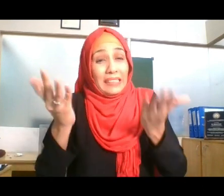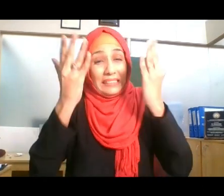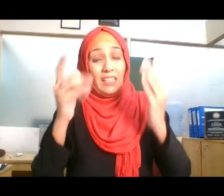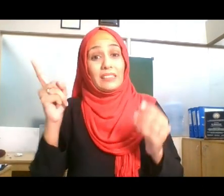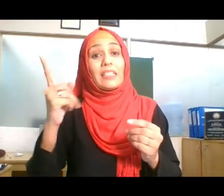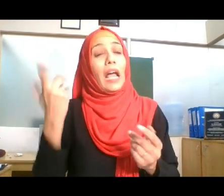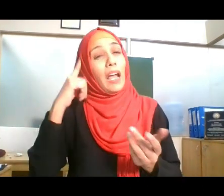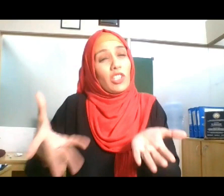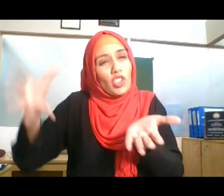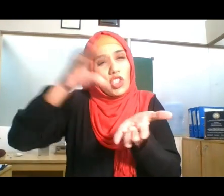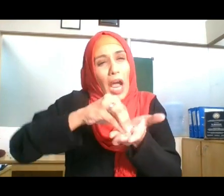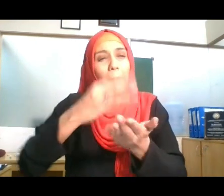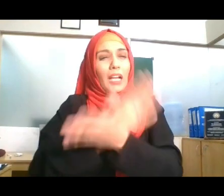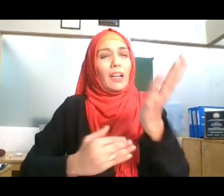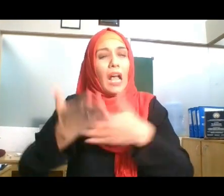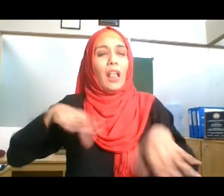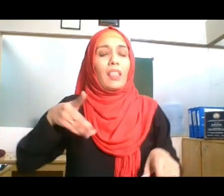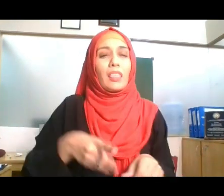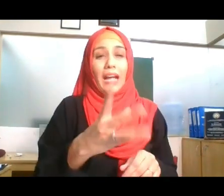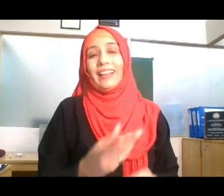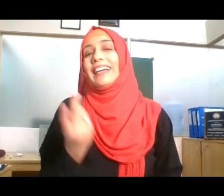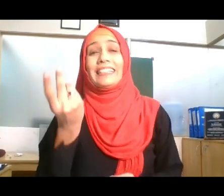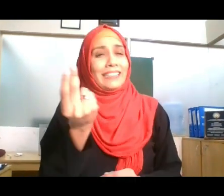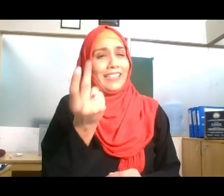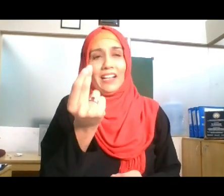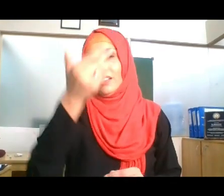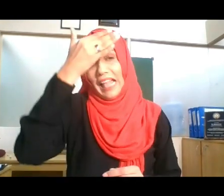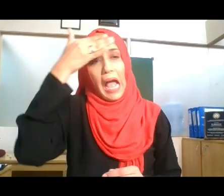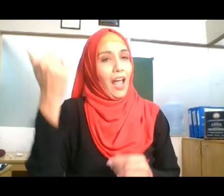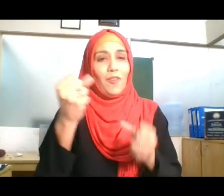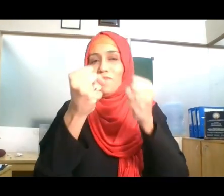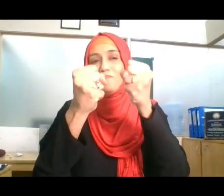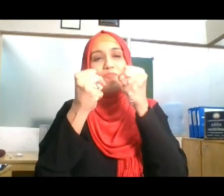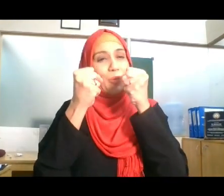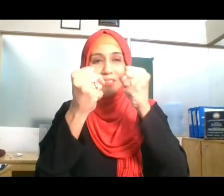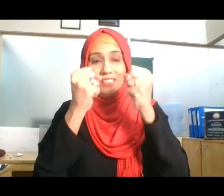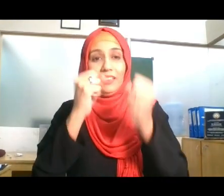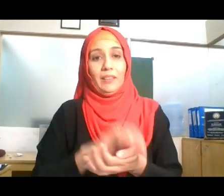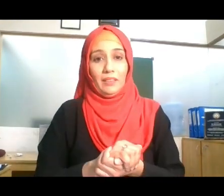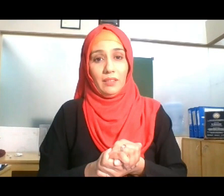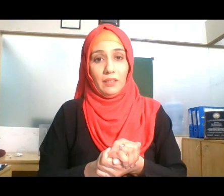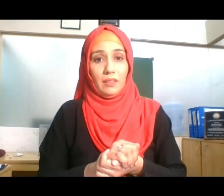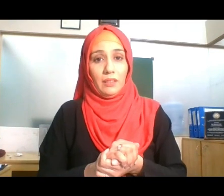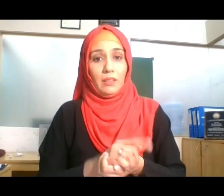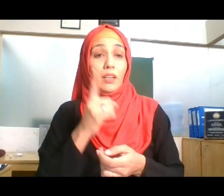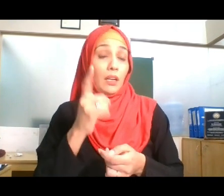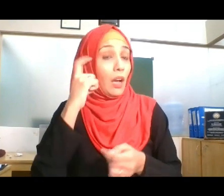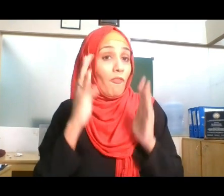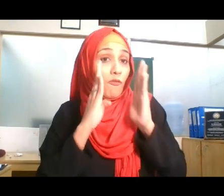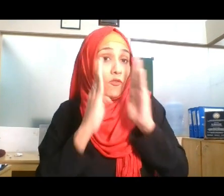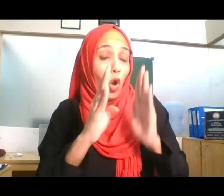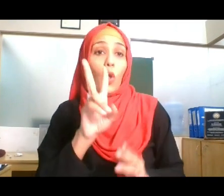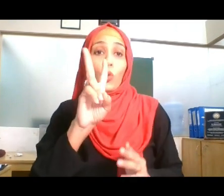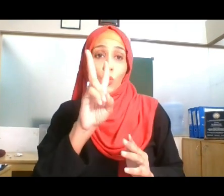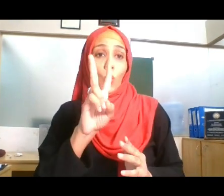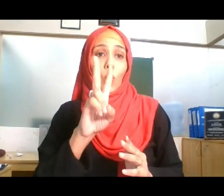inclusiveness. But it's not a quick fix solution. And there's a real need to focus on the second part